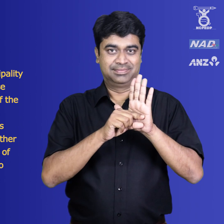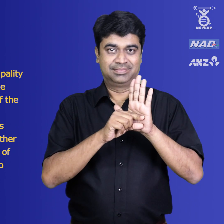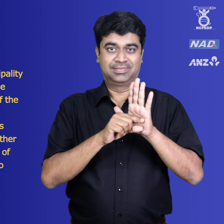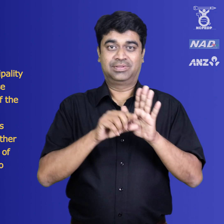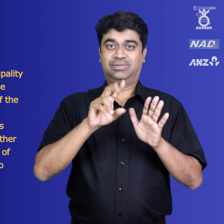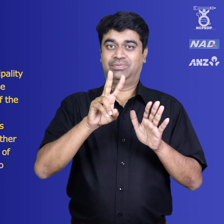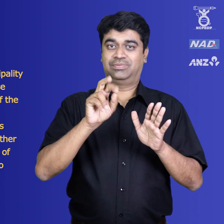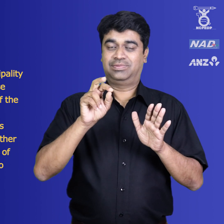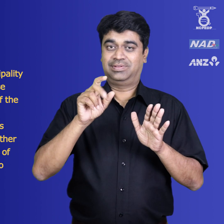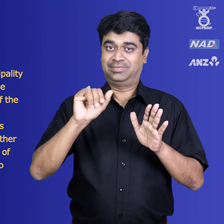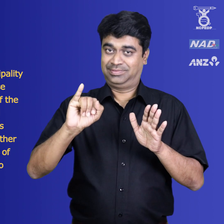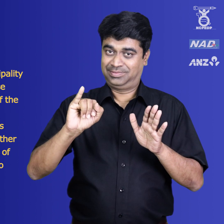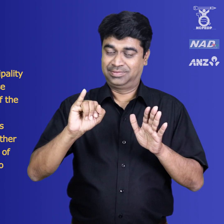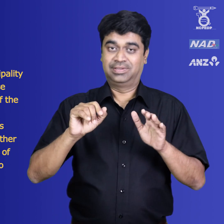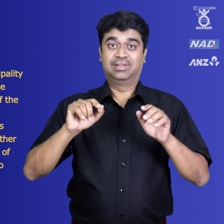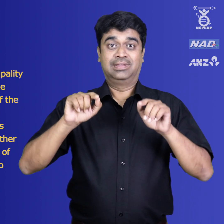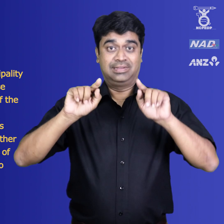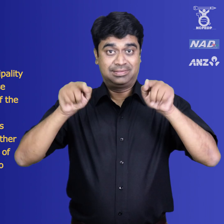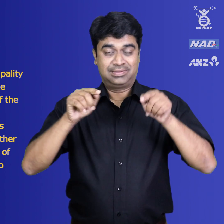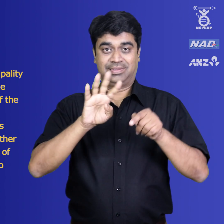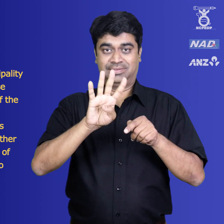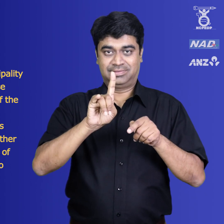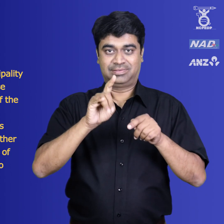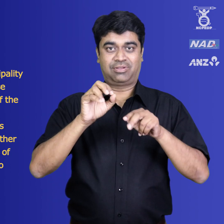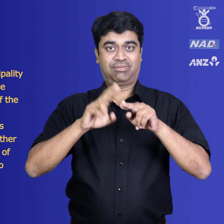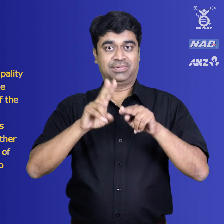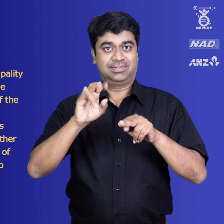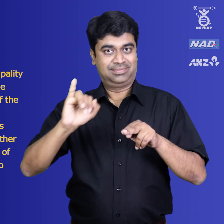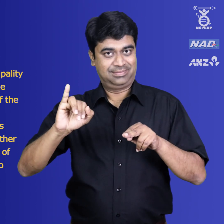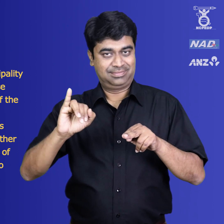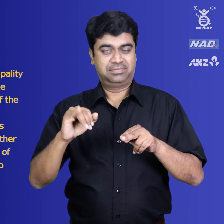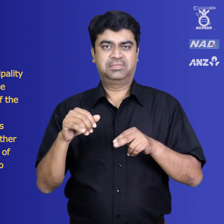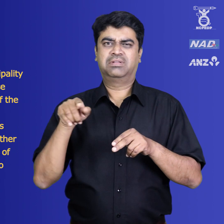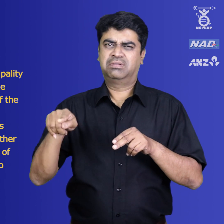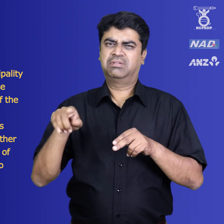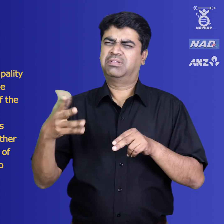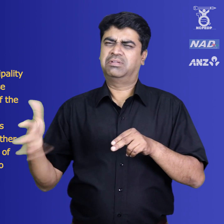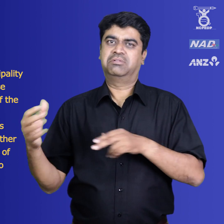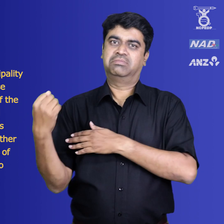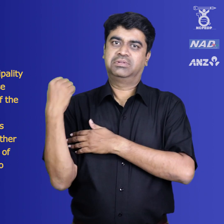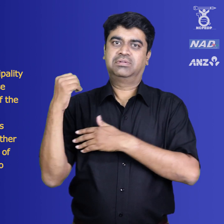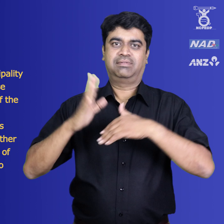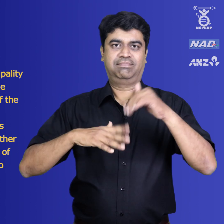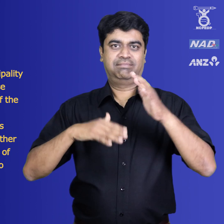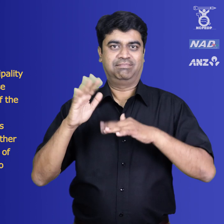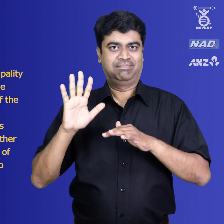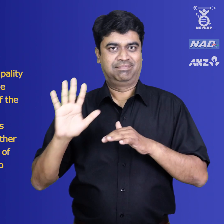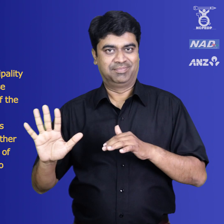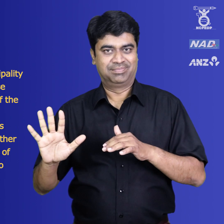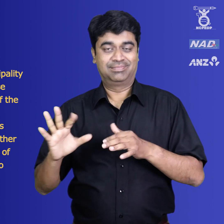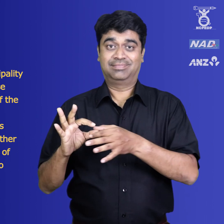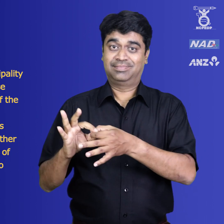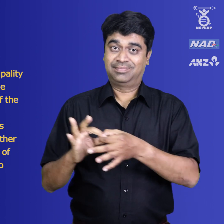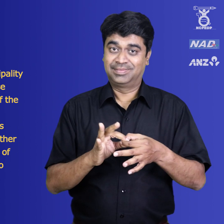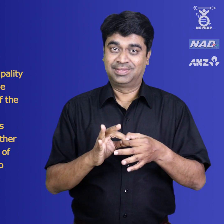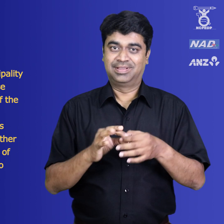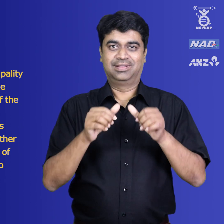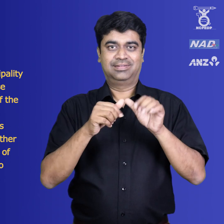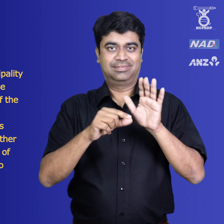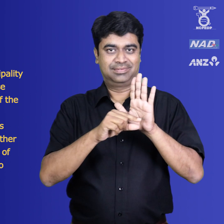other authority established under an Act of Parliament or a state legislature to